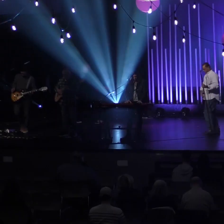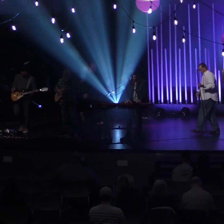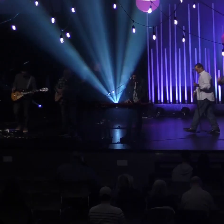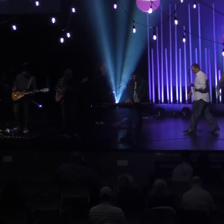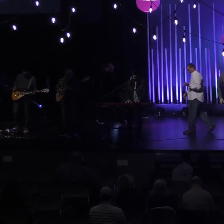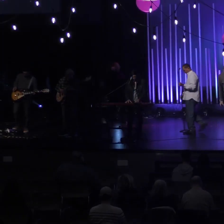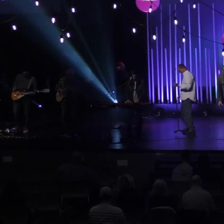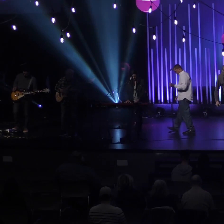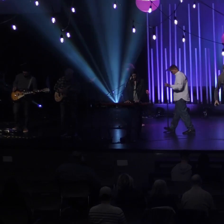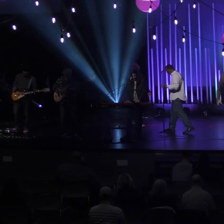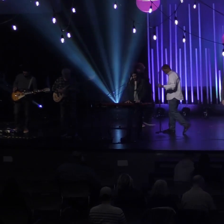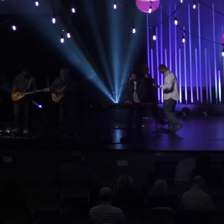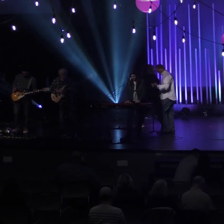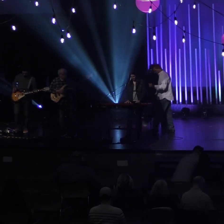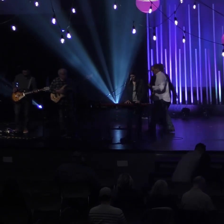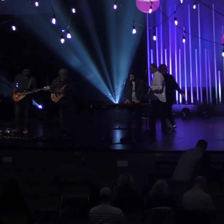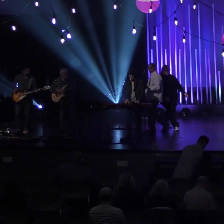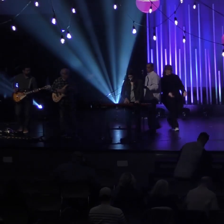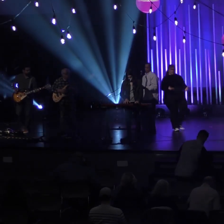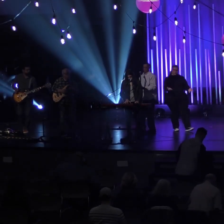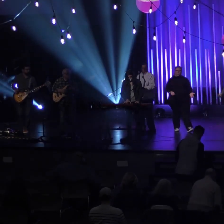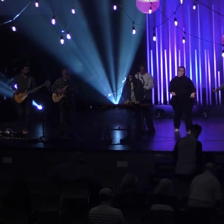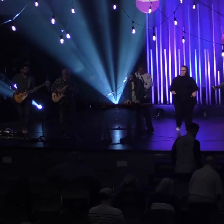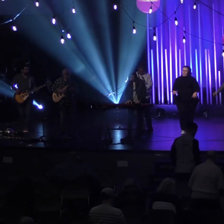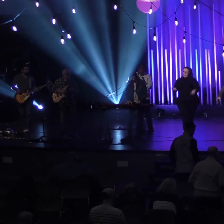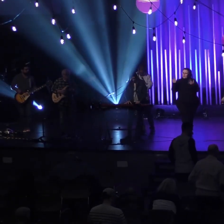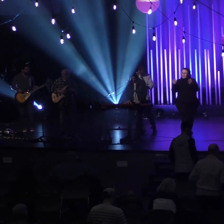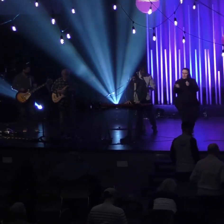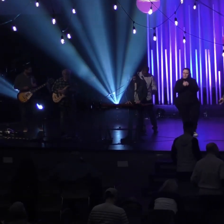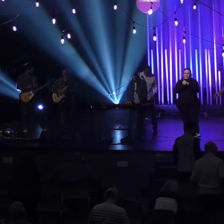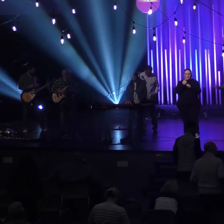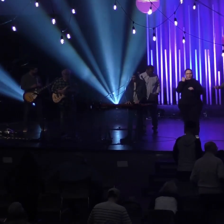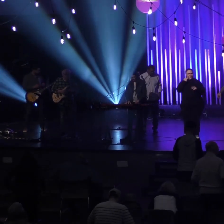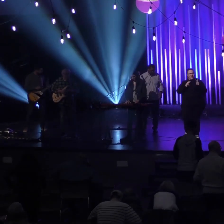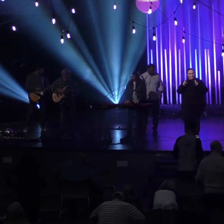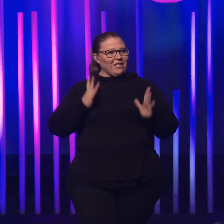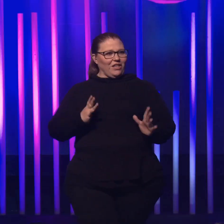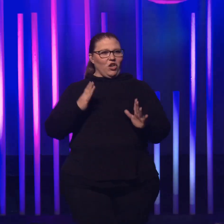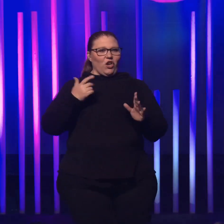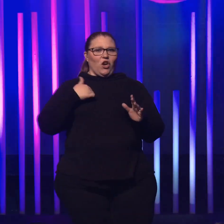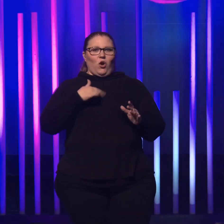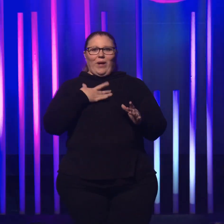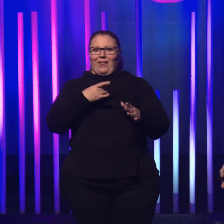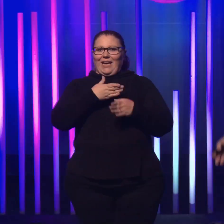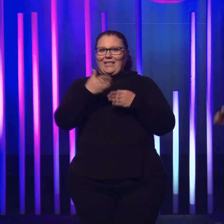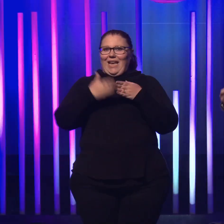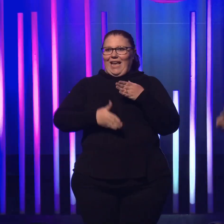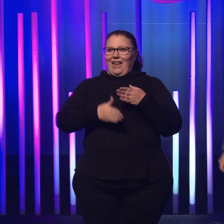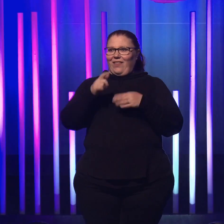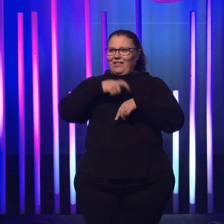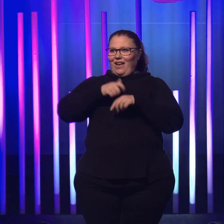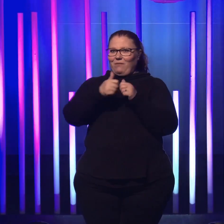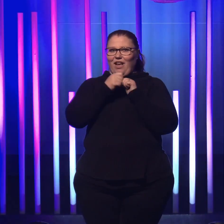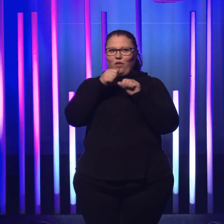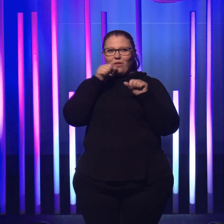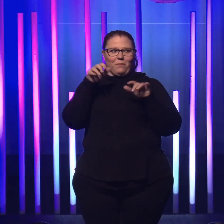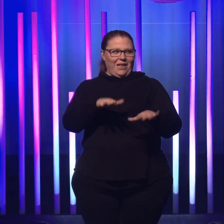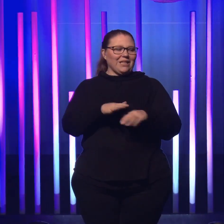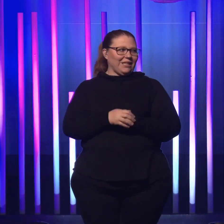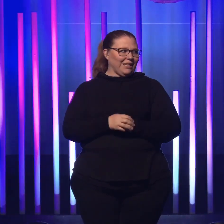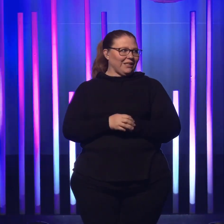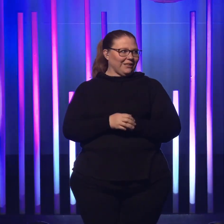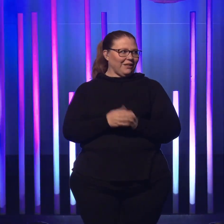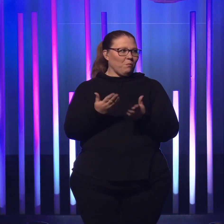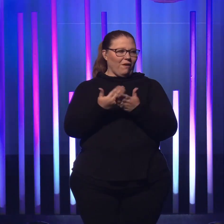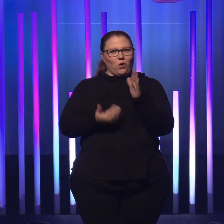Y'all do me a favor, stand with me for our blessing today. If you're a guest, we like to end our time together with a blessing to send us out to